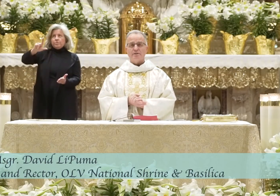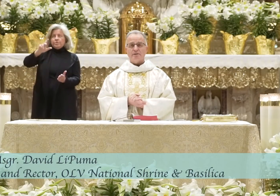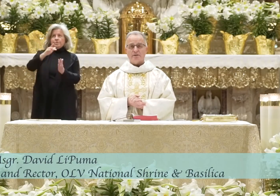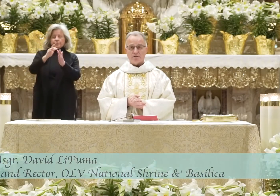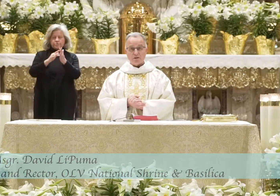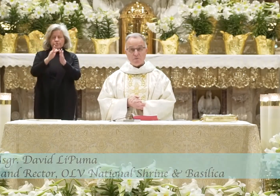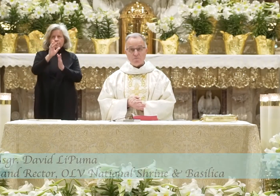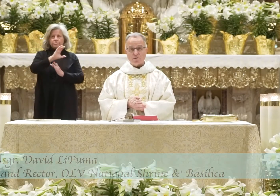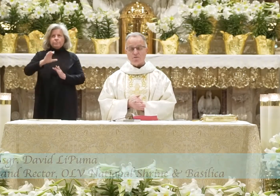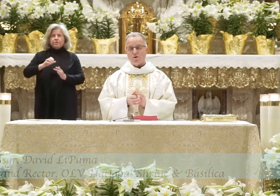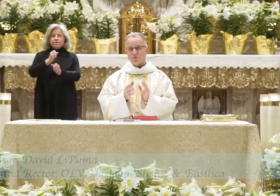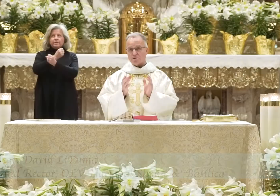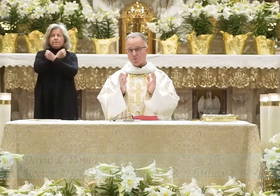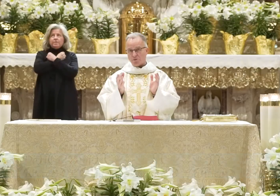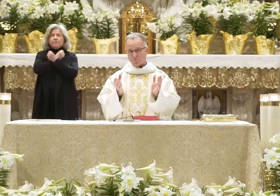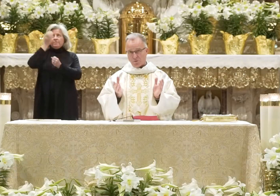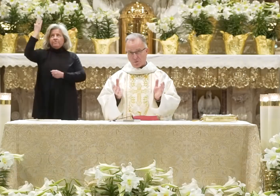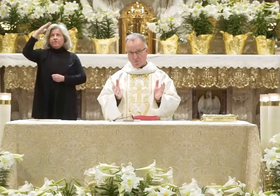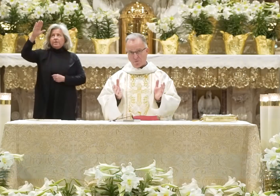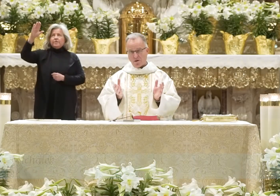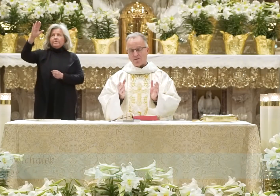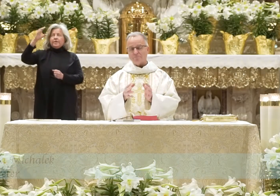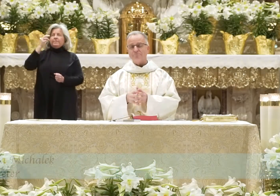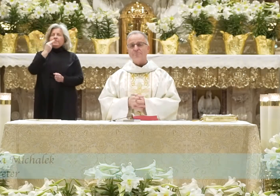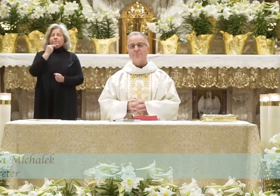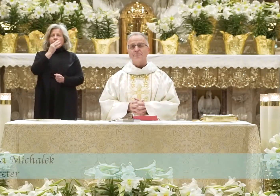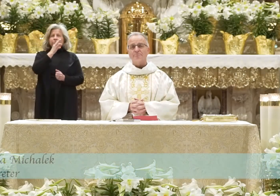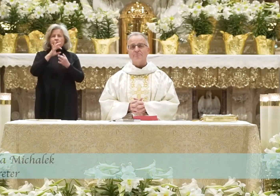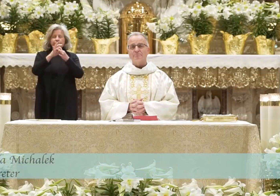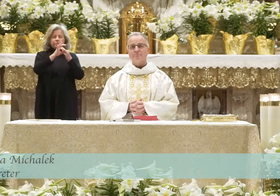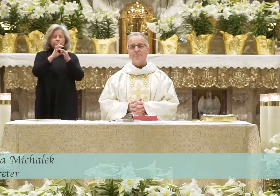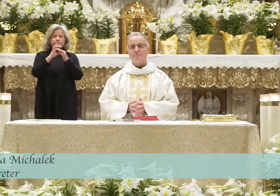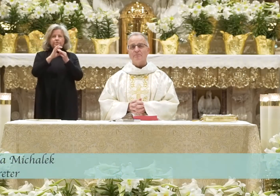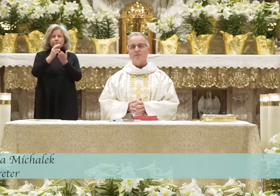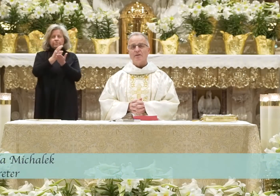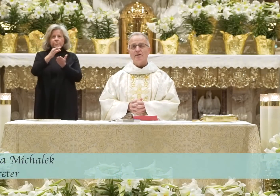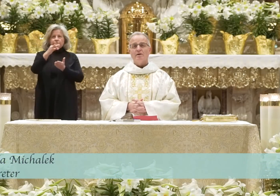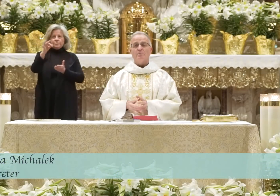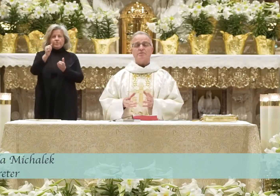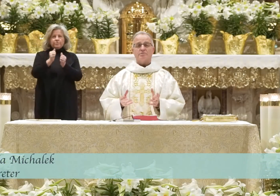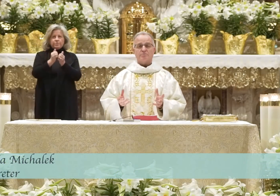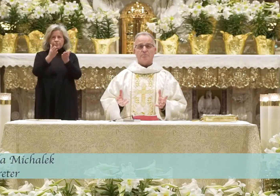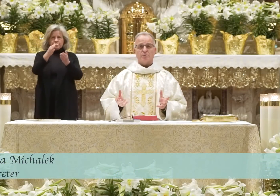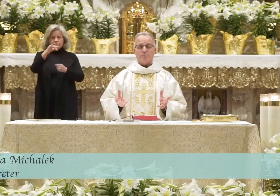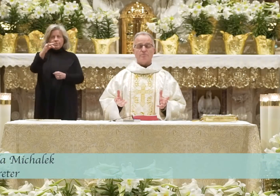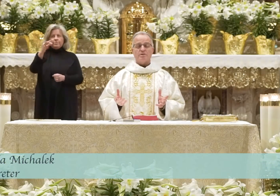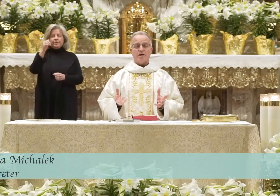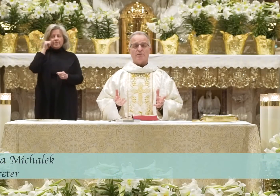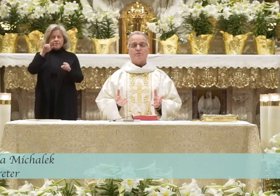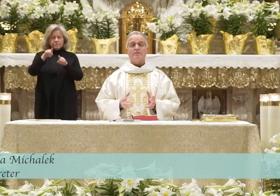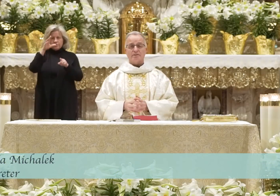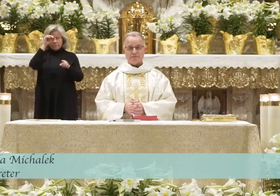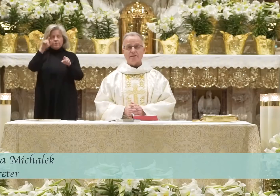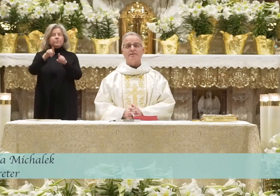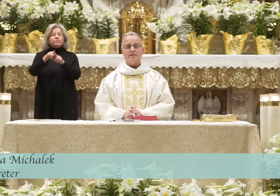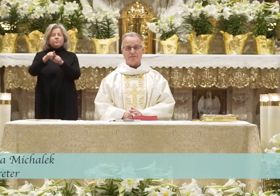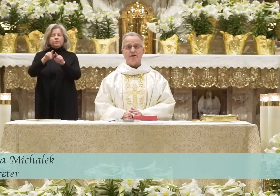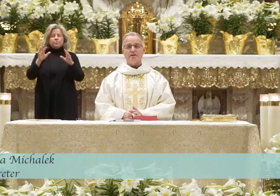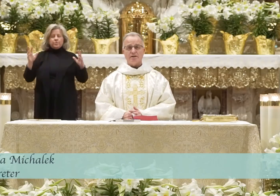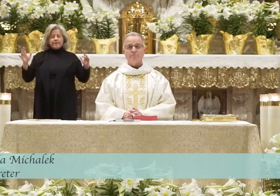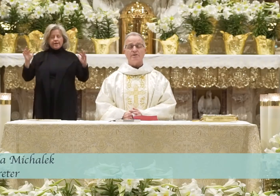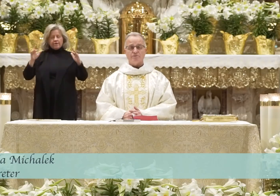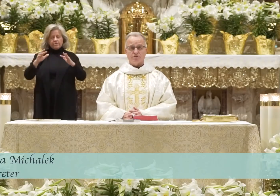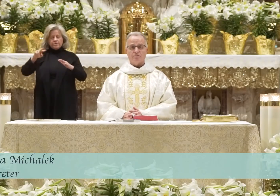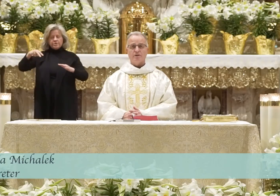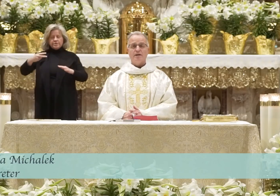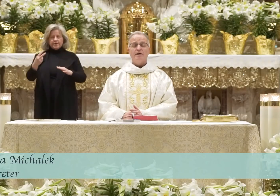God, and the communion of the Holy Spirit be with you all. And with your spirit. My sisters and brothers, we gather on this second